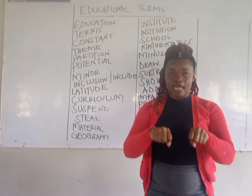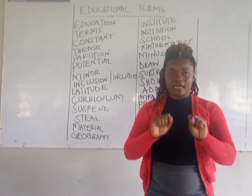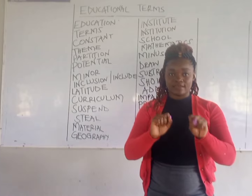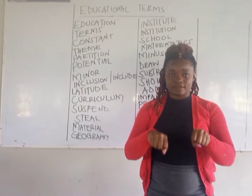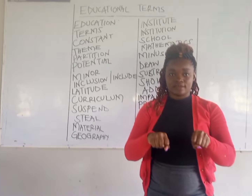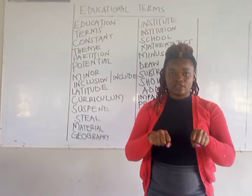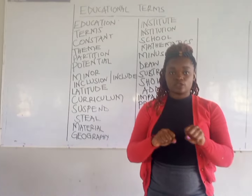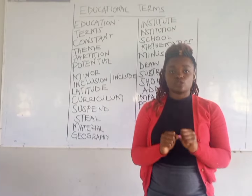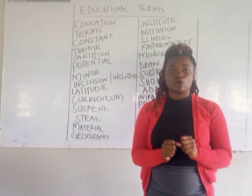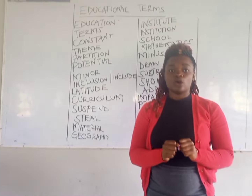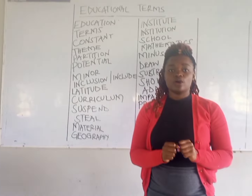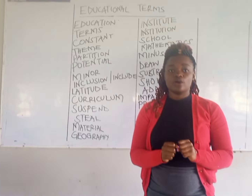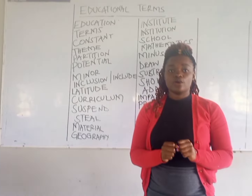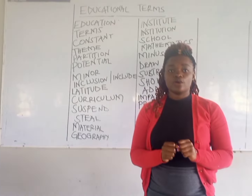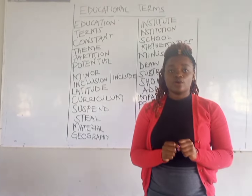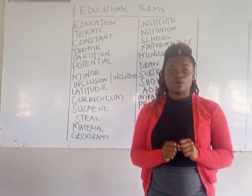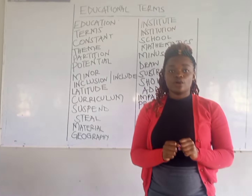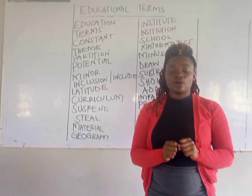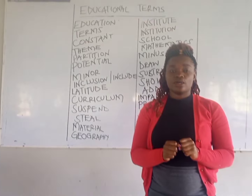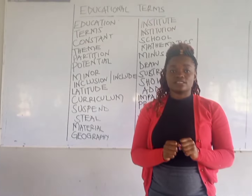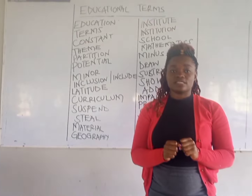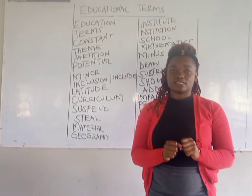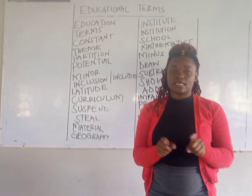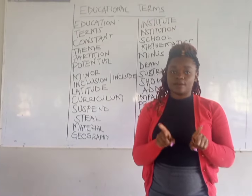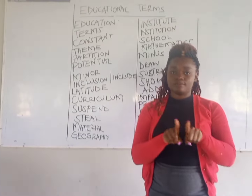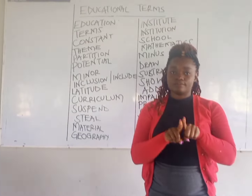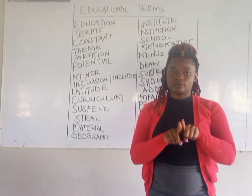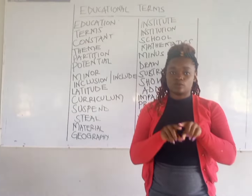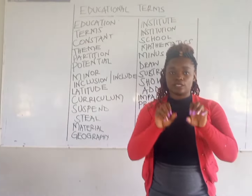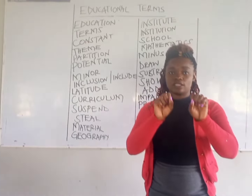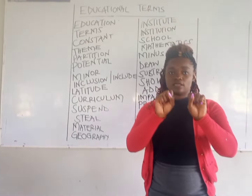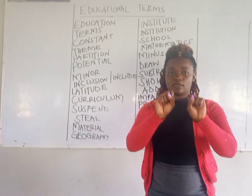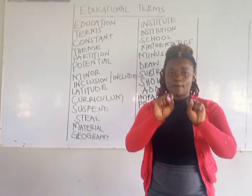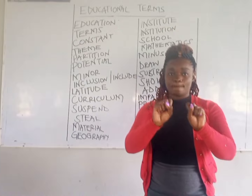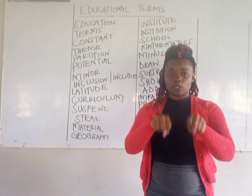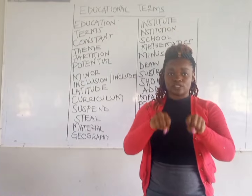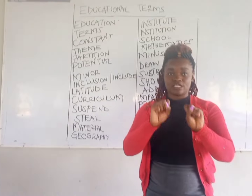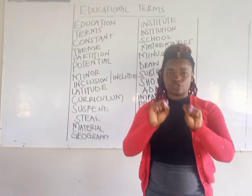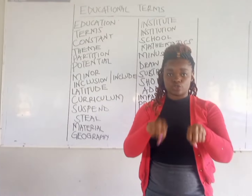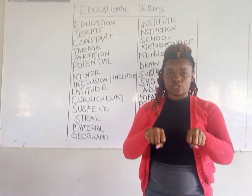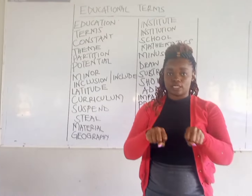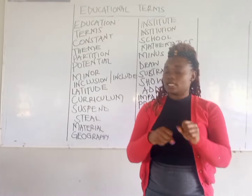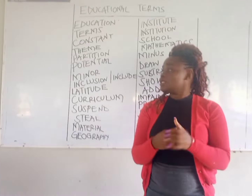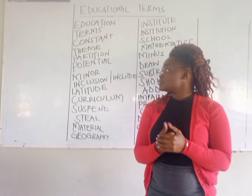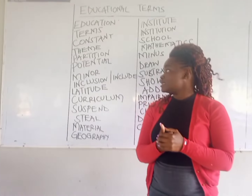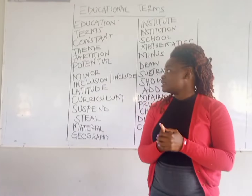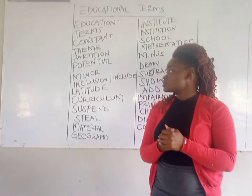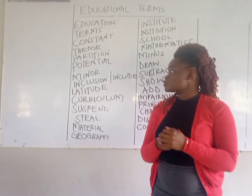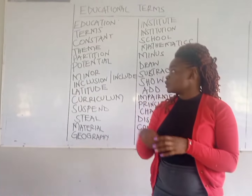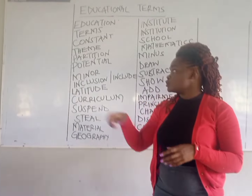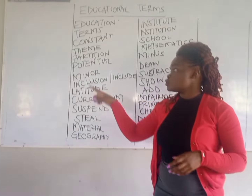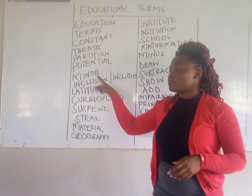Can. So, it's the same with potential. Then next we go to